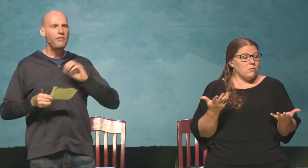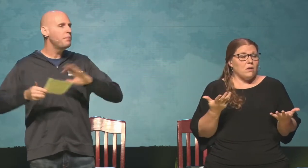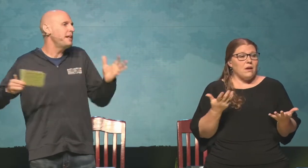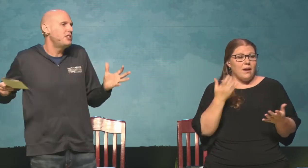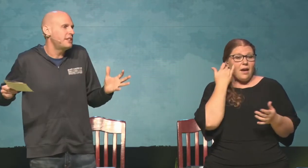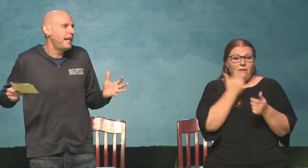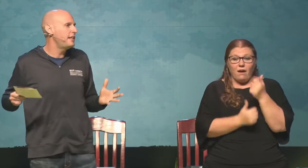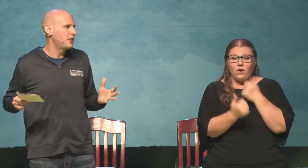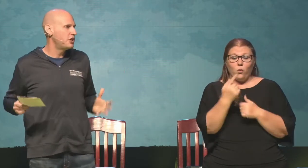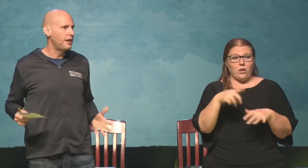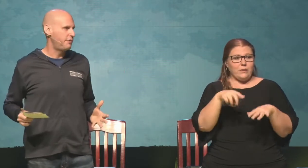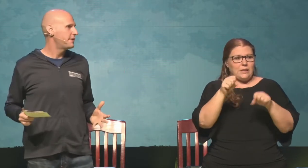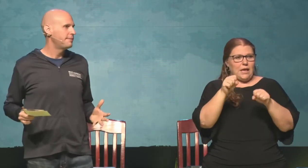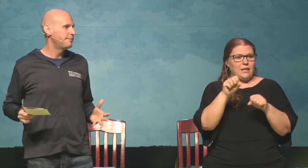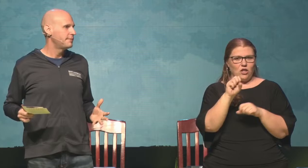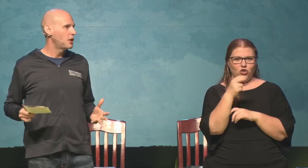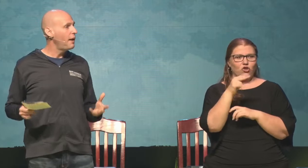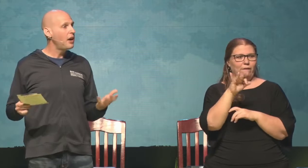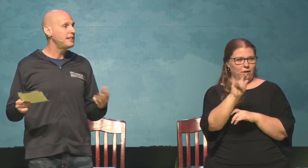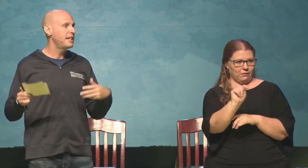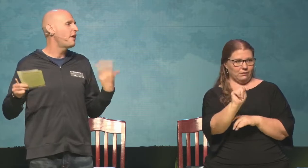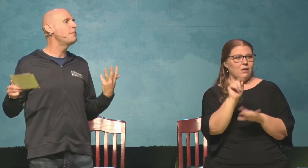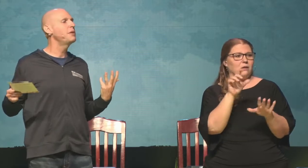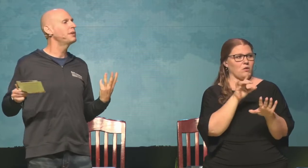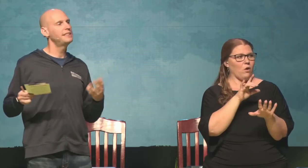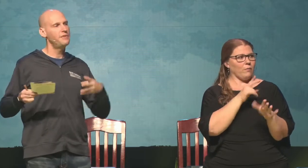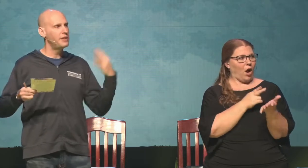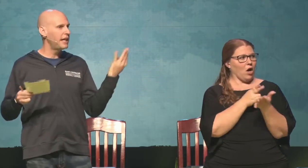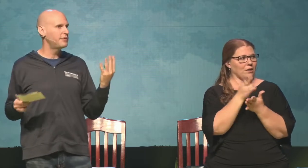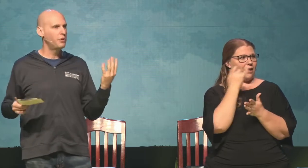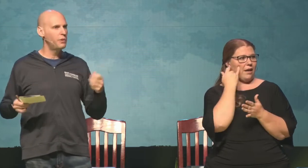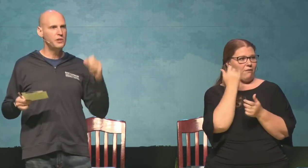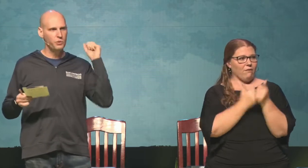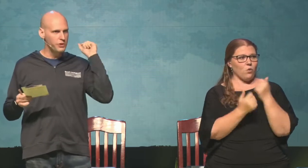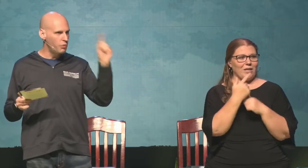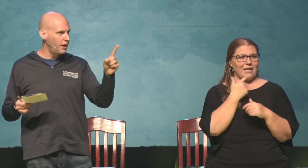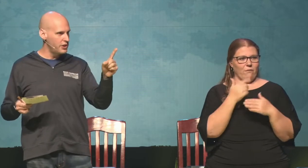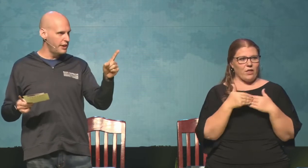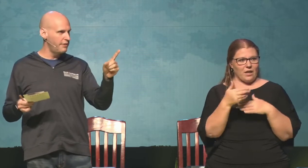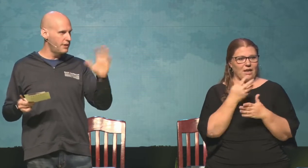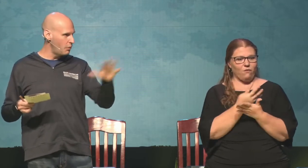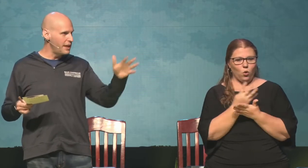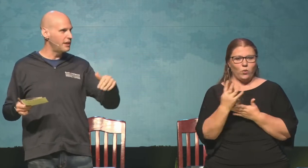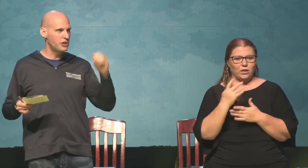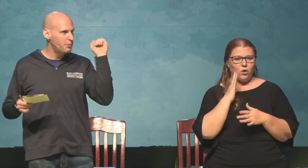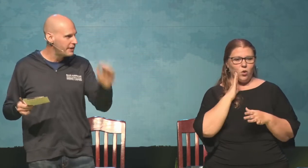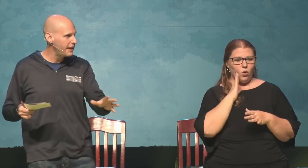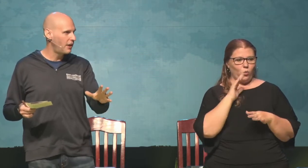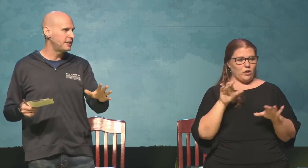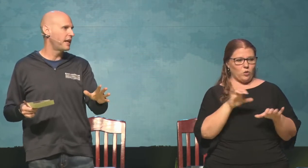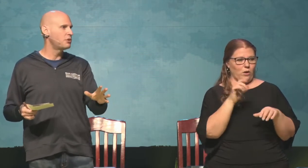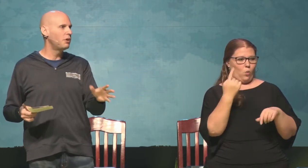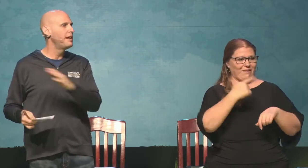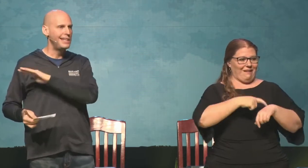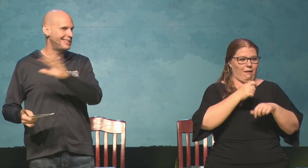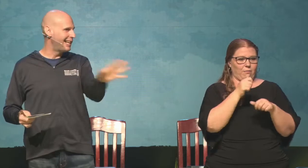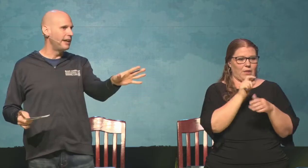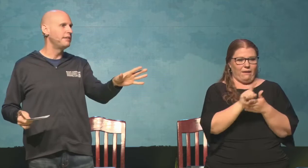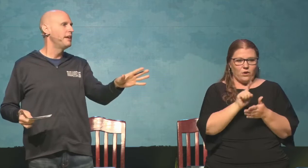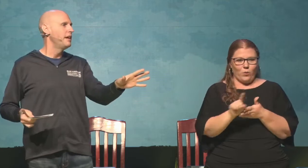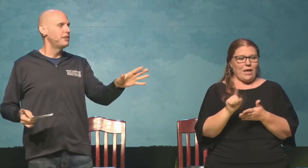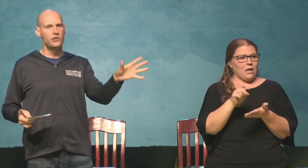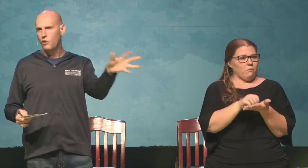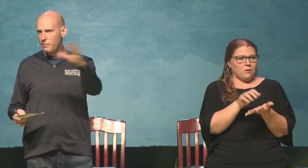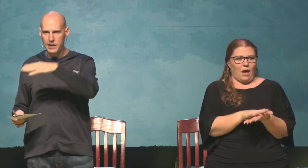If everybody just takes a shift, quite honestly, if everybody were to say for the next 4 weeks, we'll do 1 shift a week and just put that in our schedule, it's